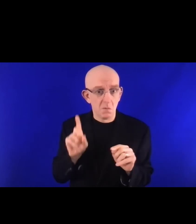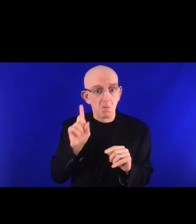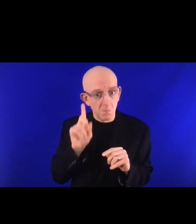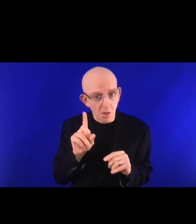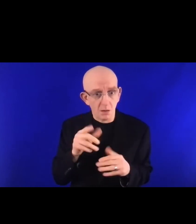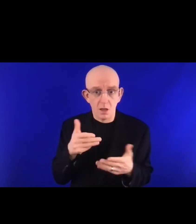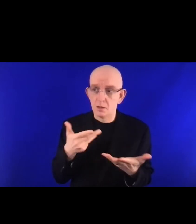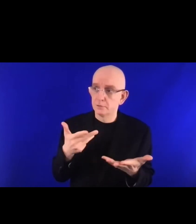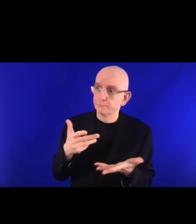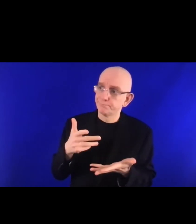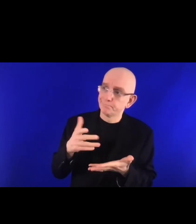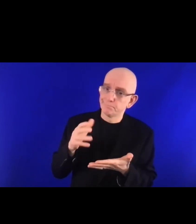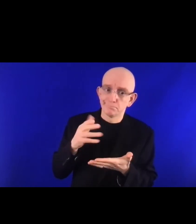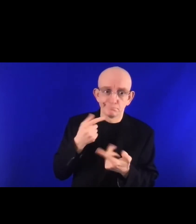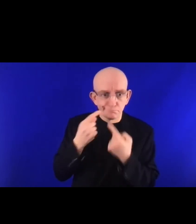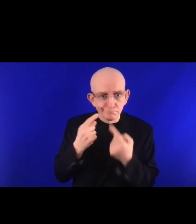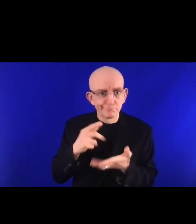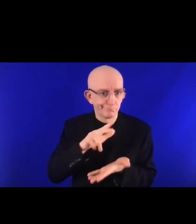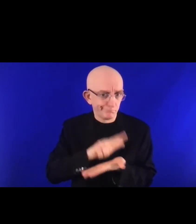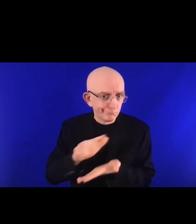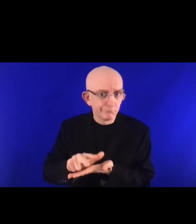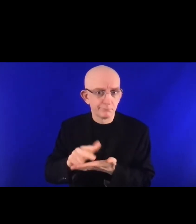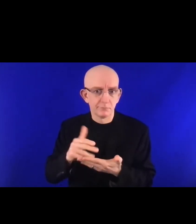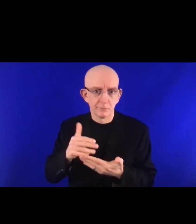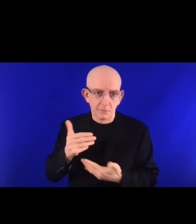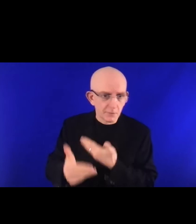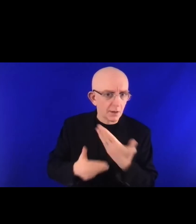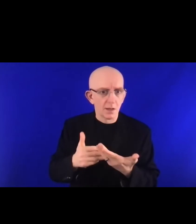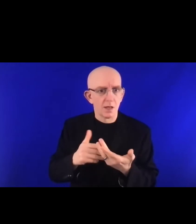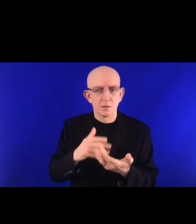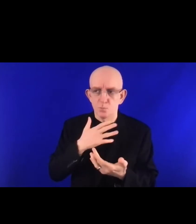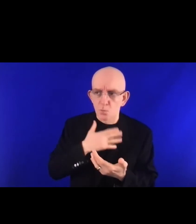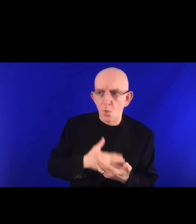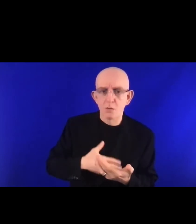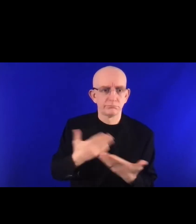our provinces, in our communities, in our countries. But all this is done